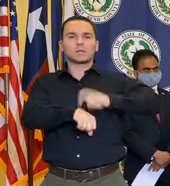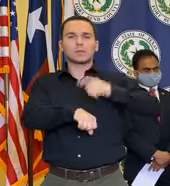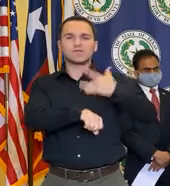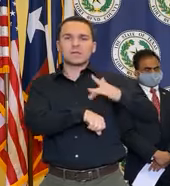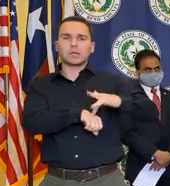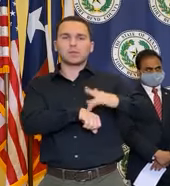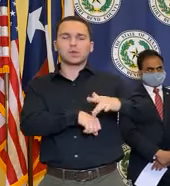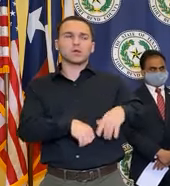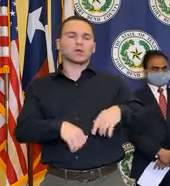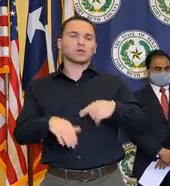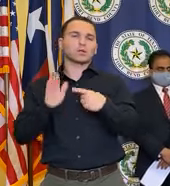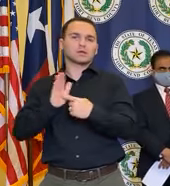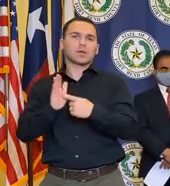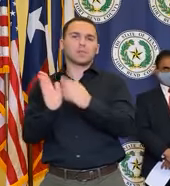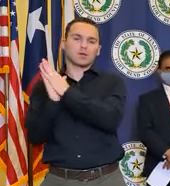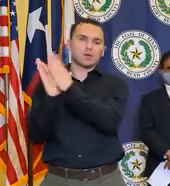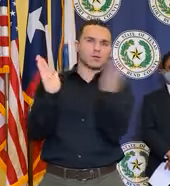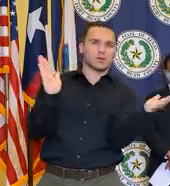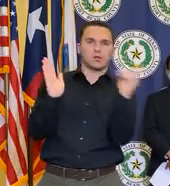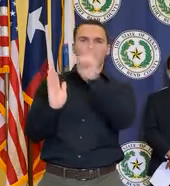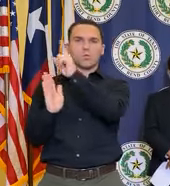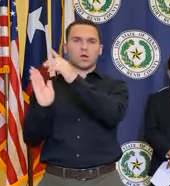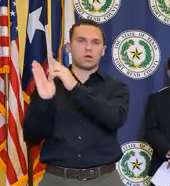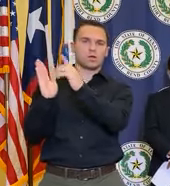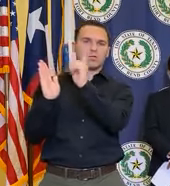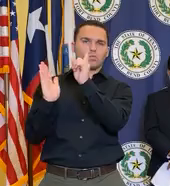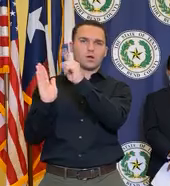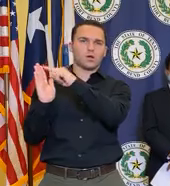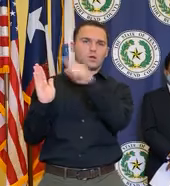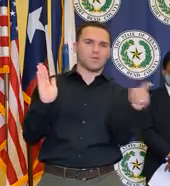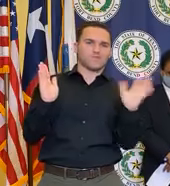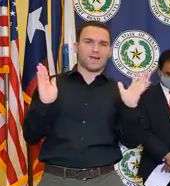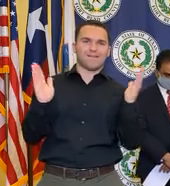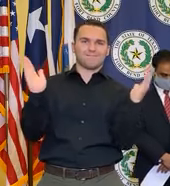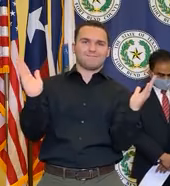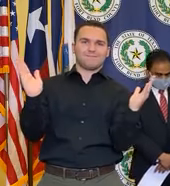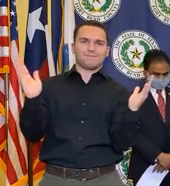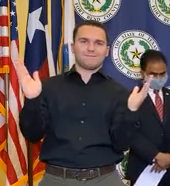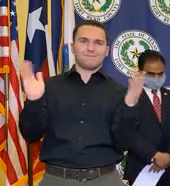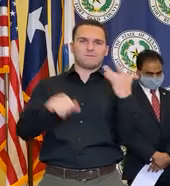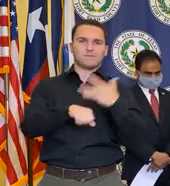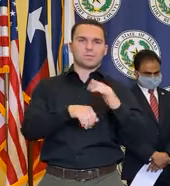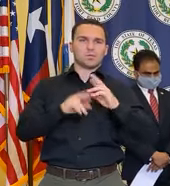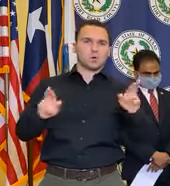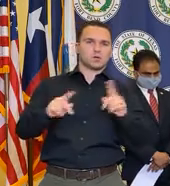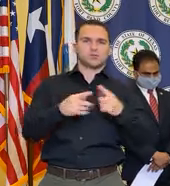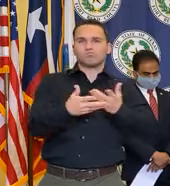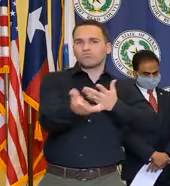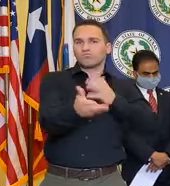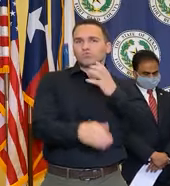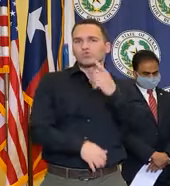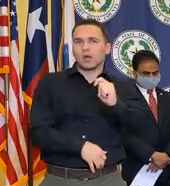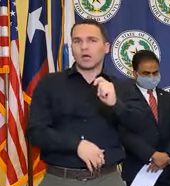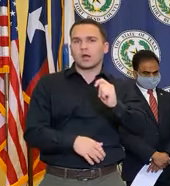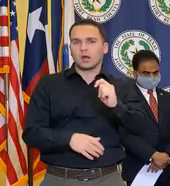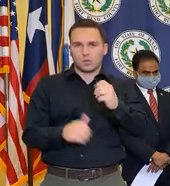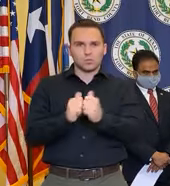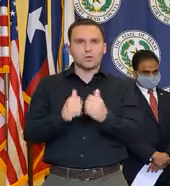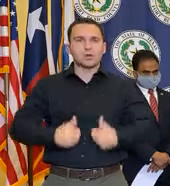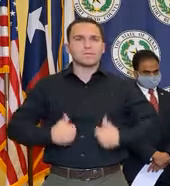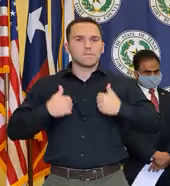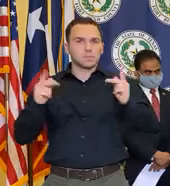from 1 to 5 on Tuesdays, or whatever time they set. And so Fort Bend County is also proud to be one of the most